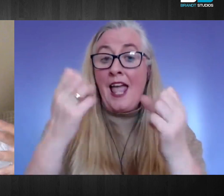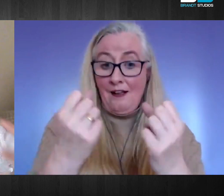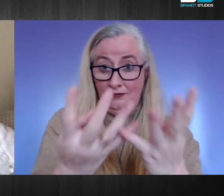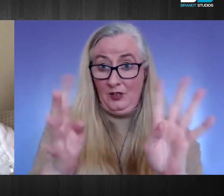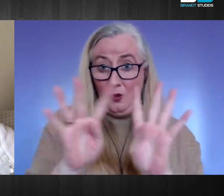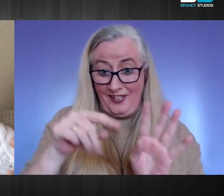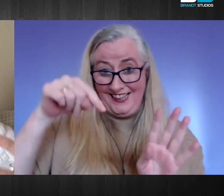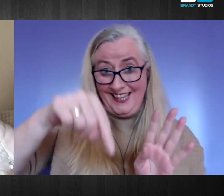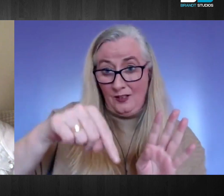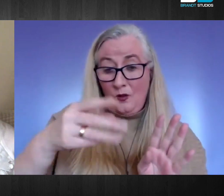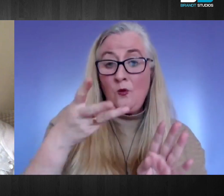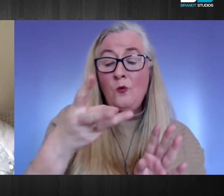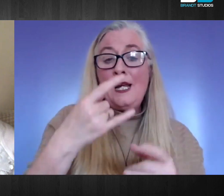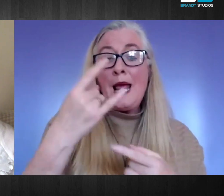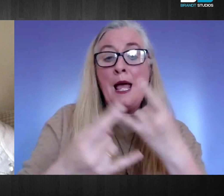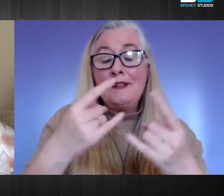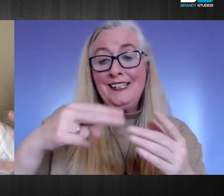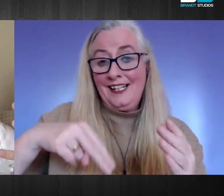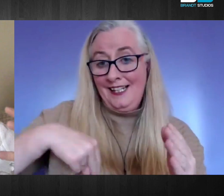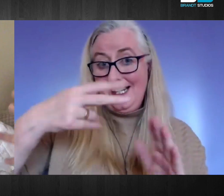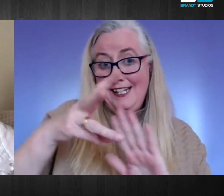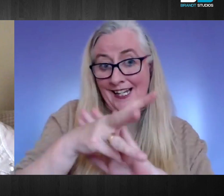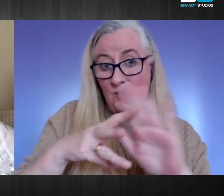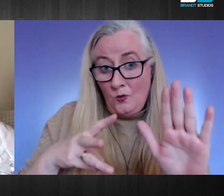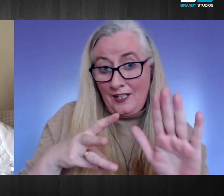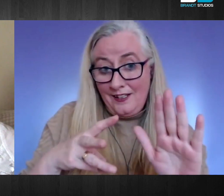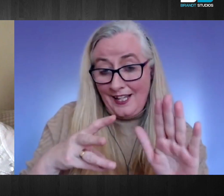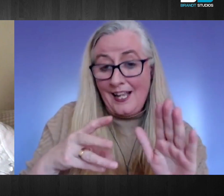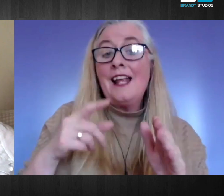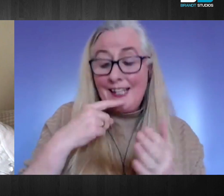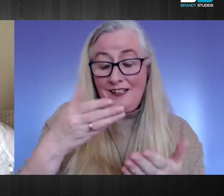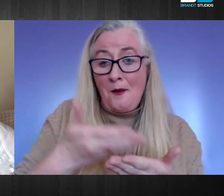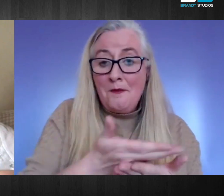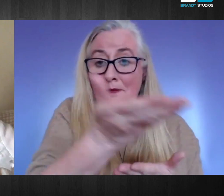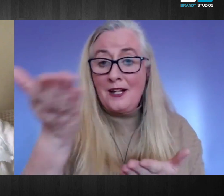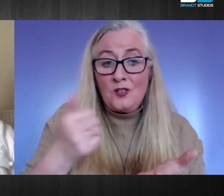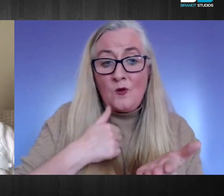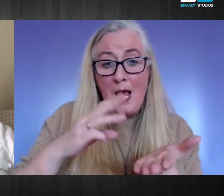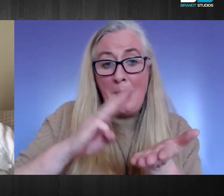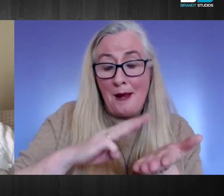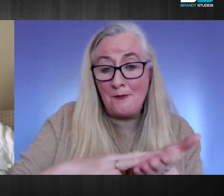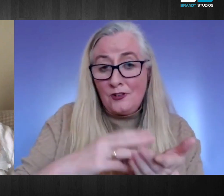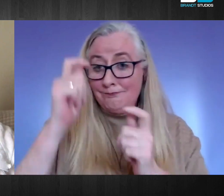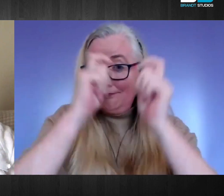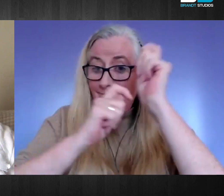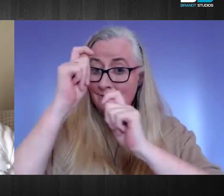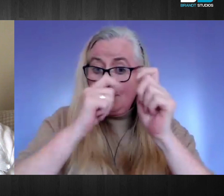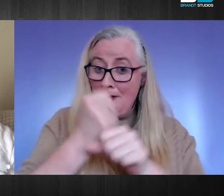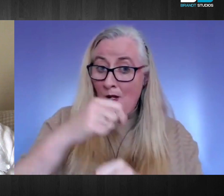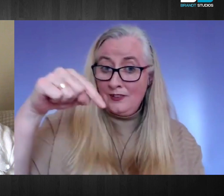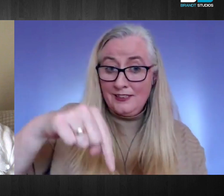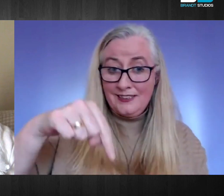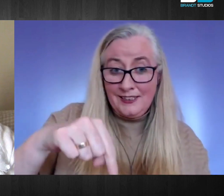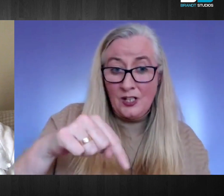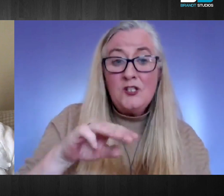are research projects that have been put forward by our members and will be considered by this panel for funding. And there are PPI contributors